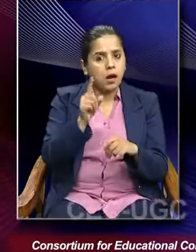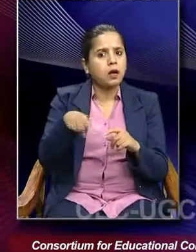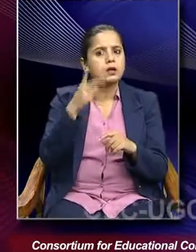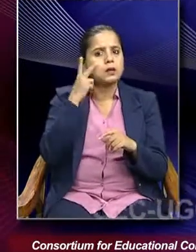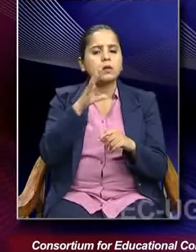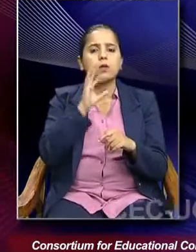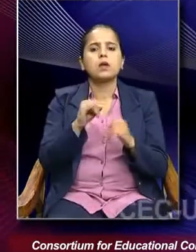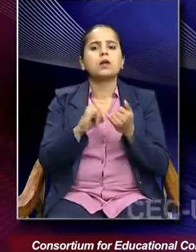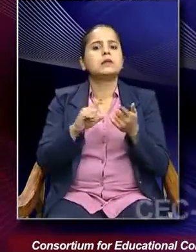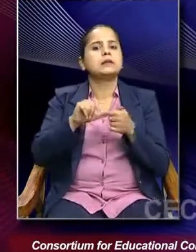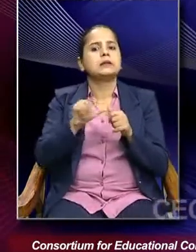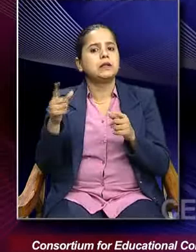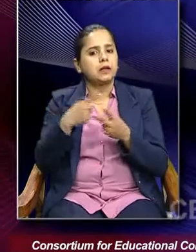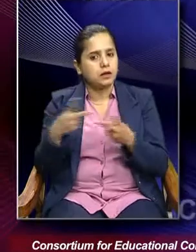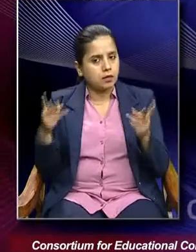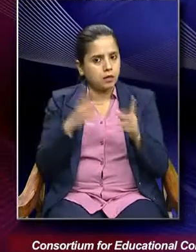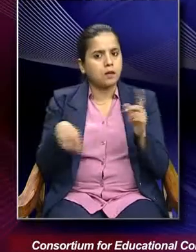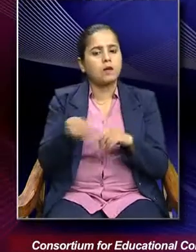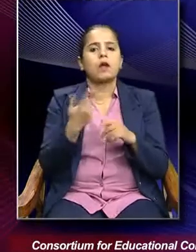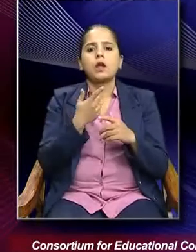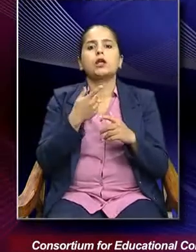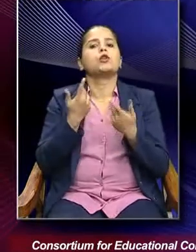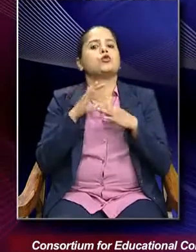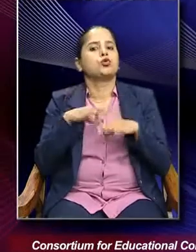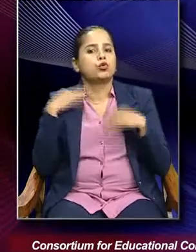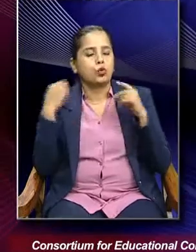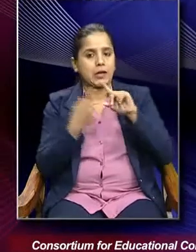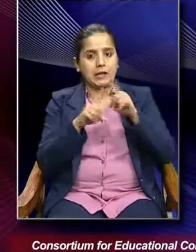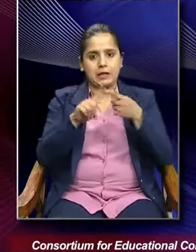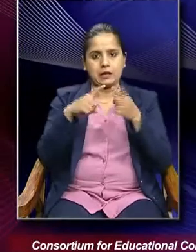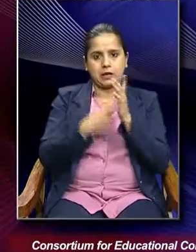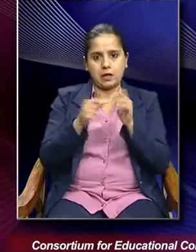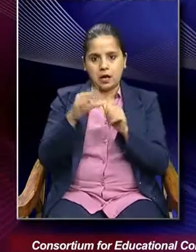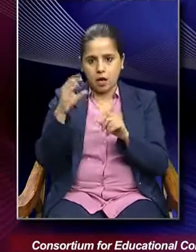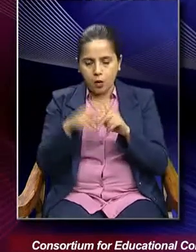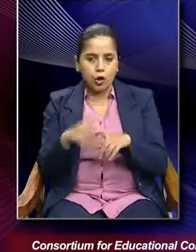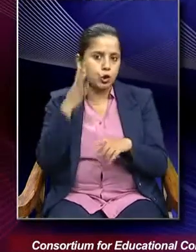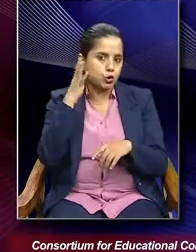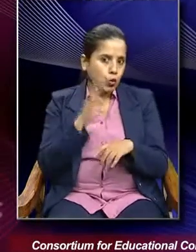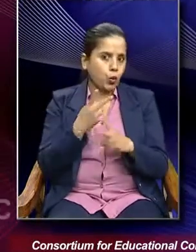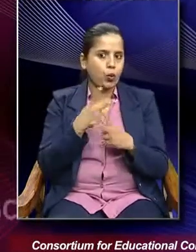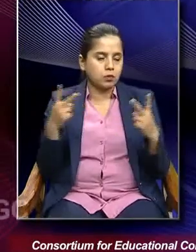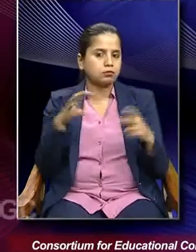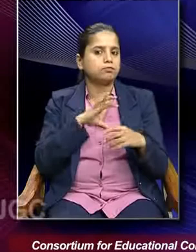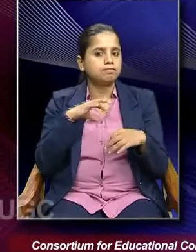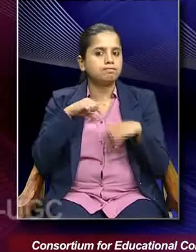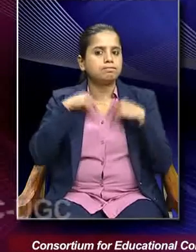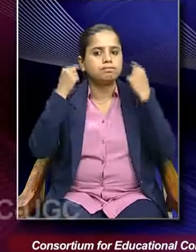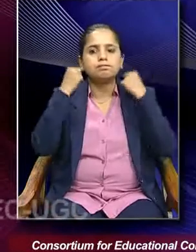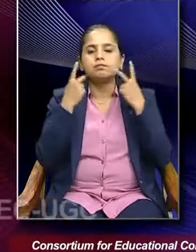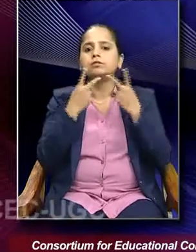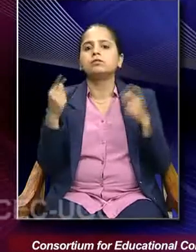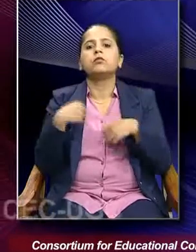seals, ceramics, jewelry, terracotta figurines, and they were discovered